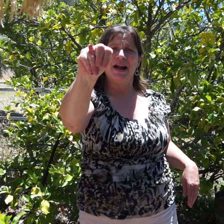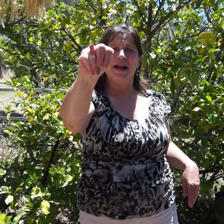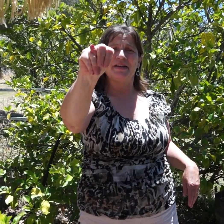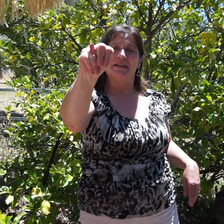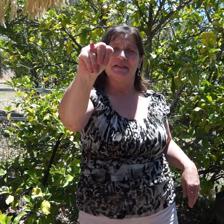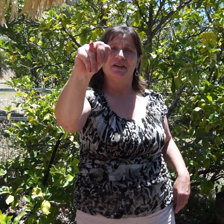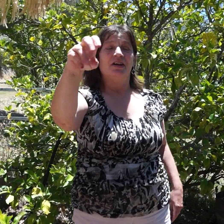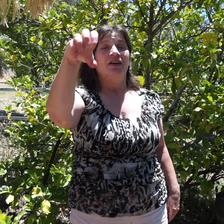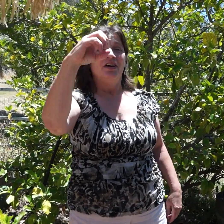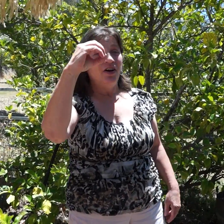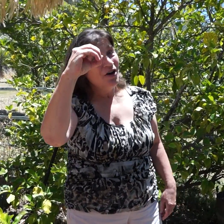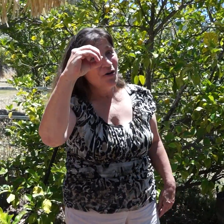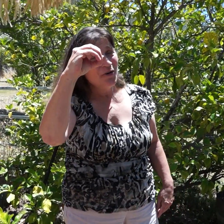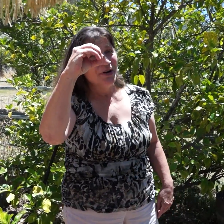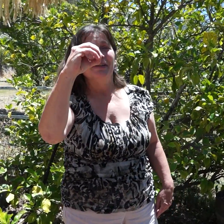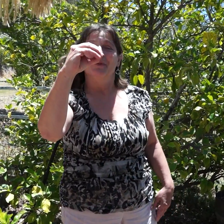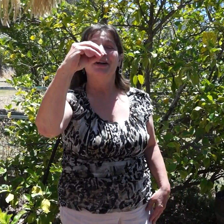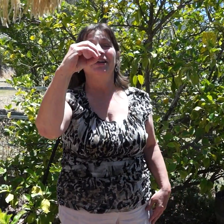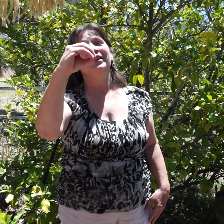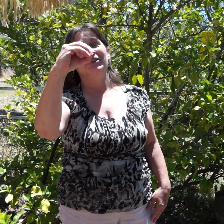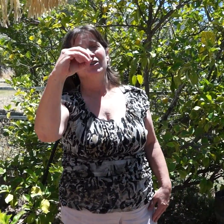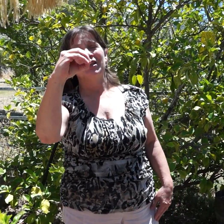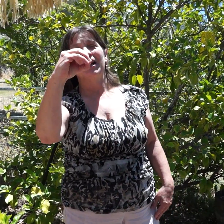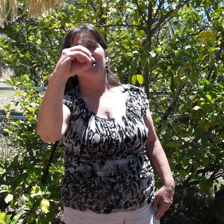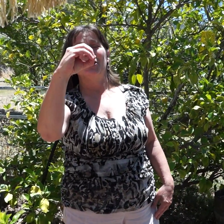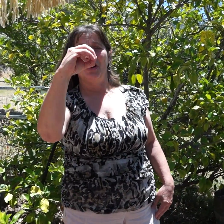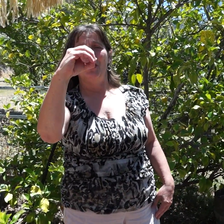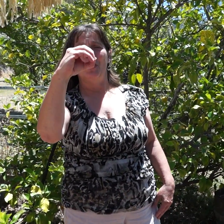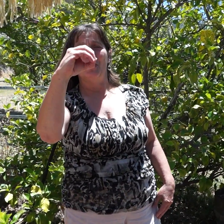N. O, well, it looks like an O.